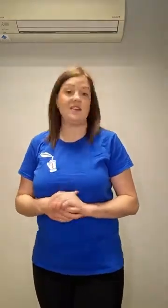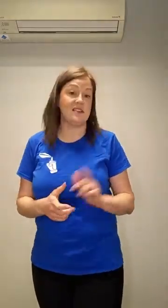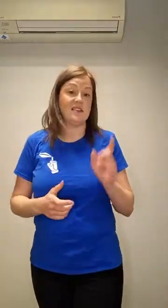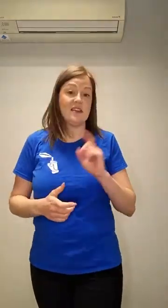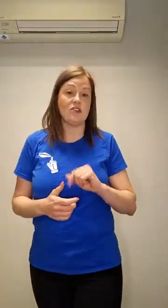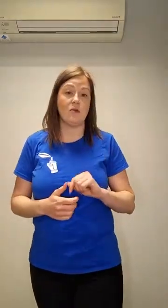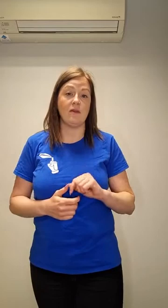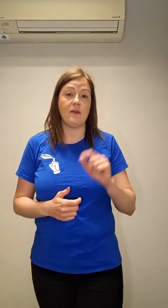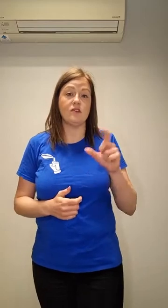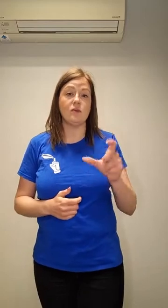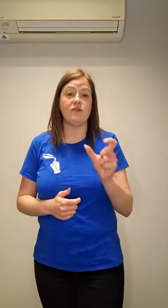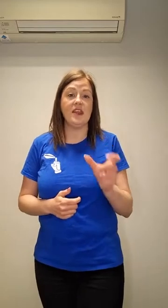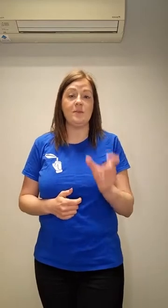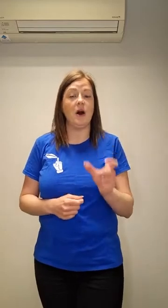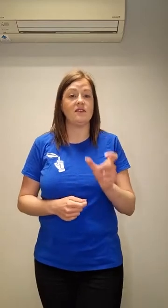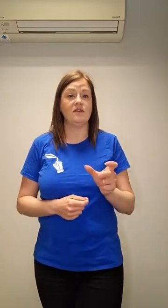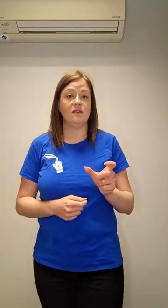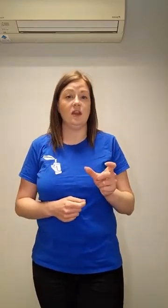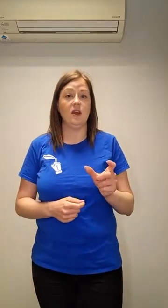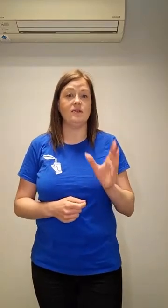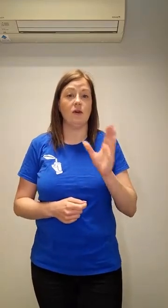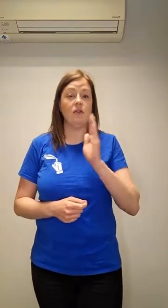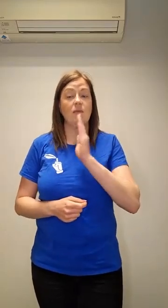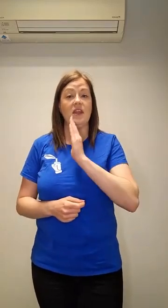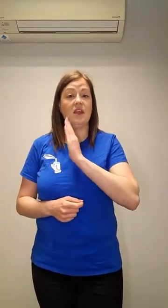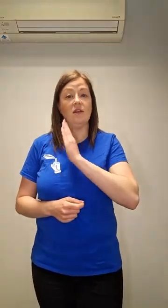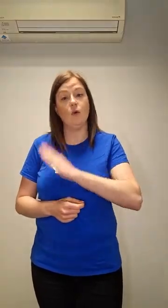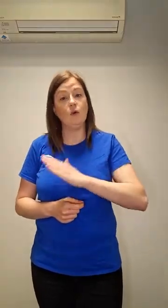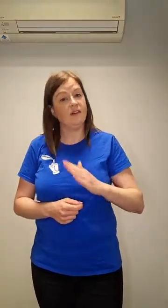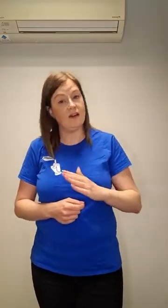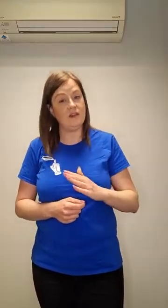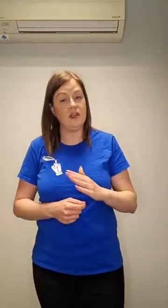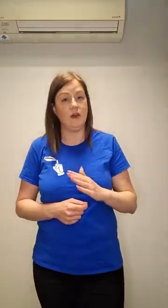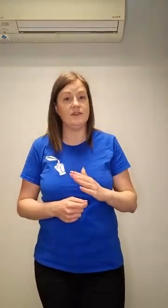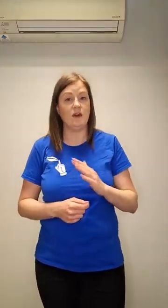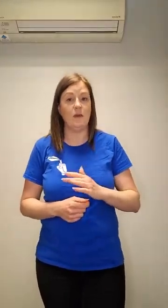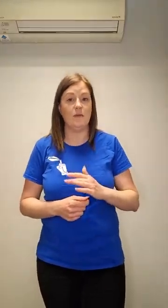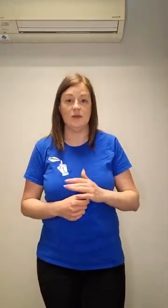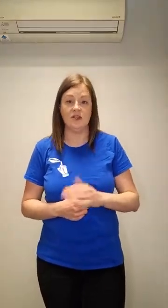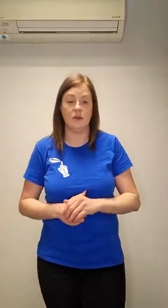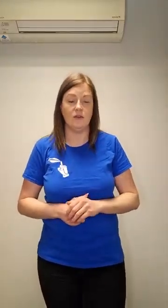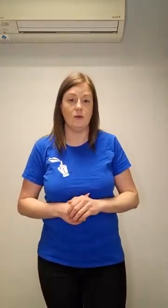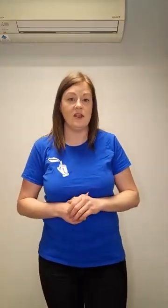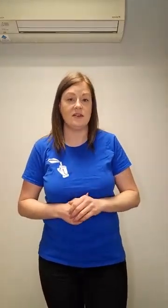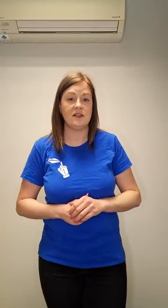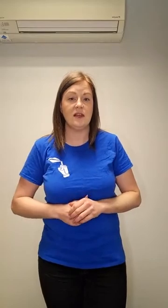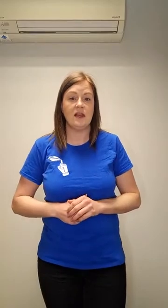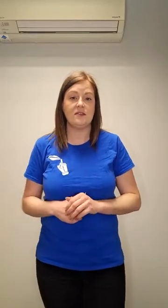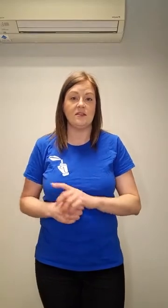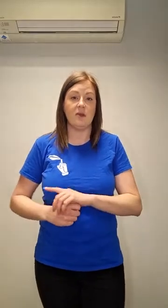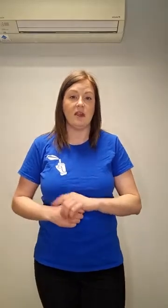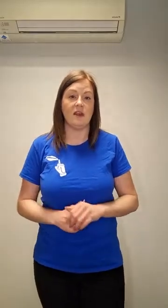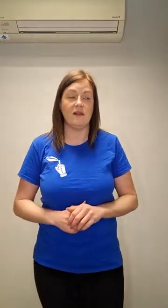And as I said, don't worry, because all of these parts of the videos are on the beginning of all of our videos that have been posted over the weeks since the beginning of